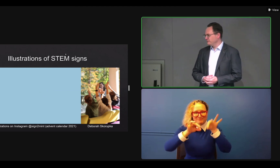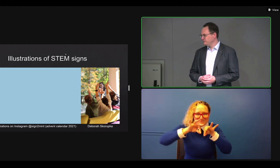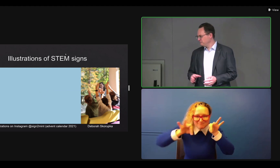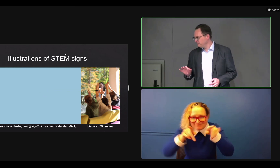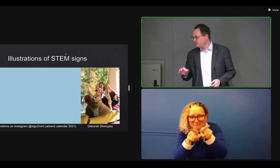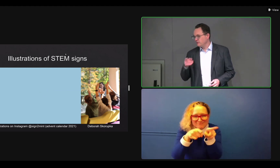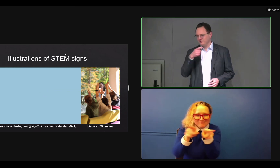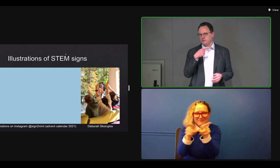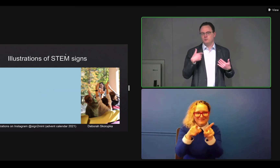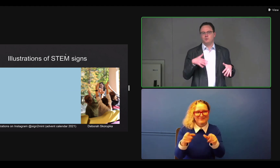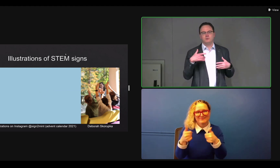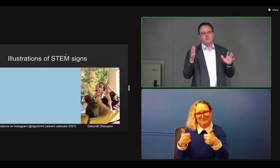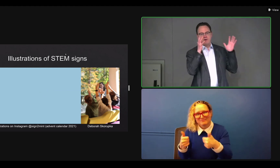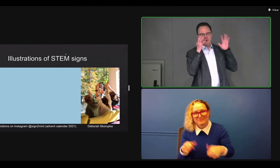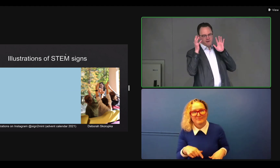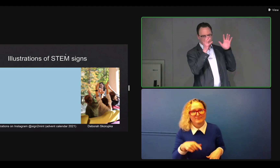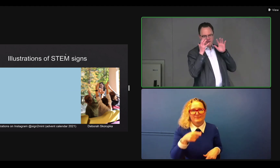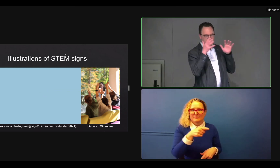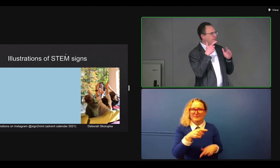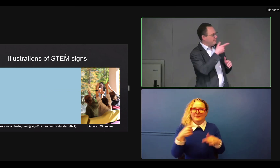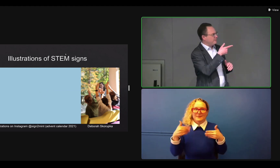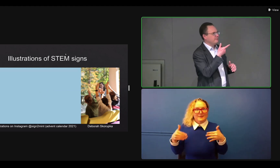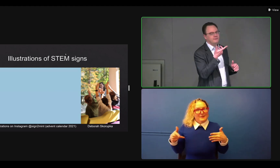Showing the 3 dimensions.